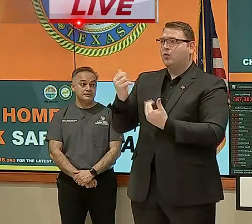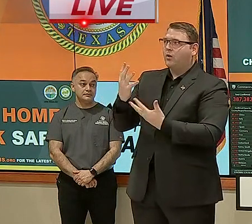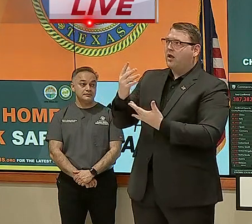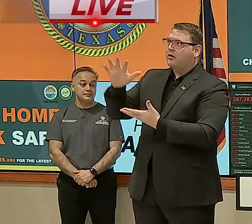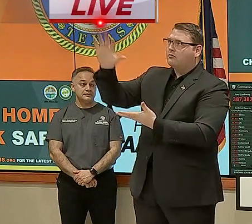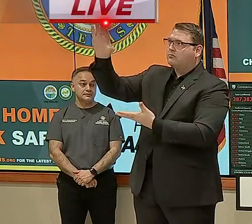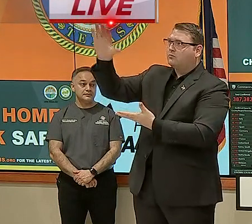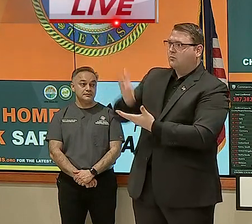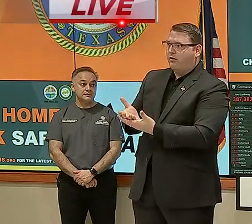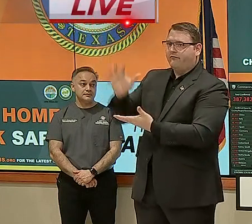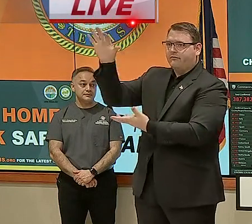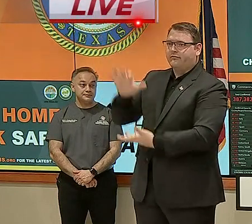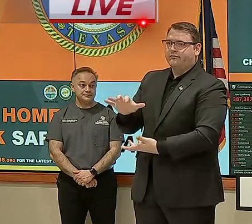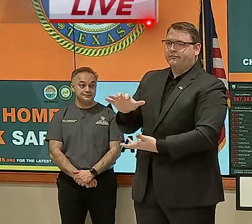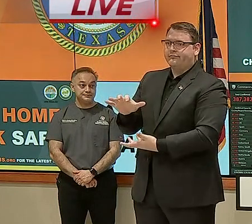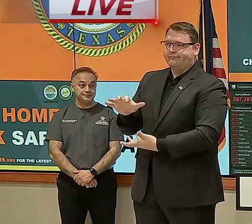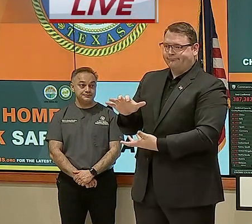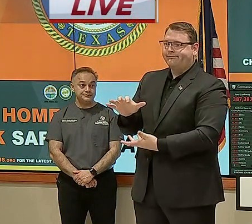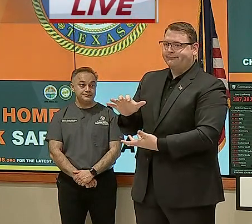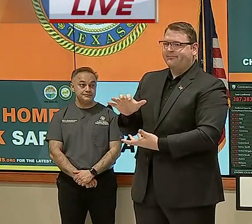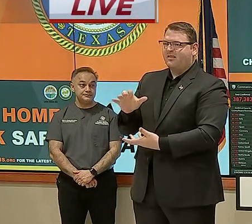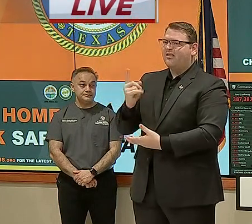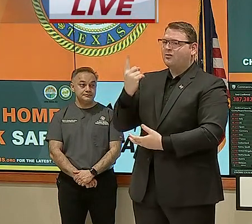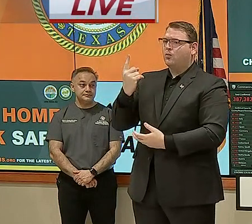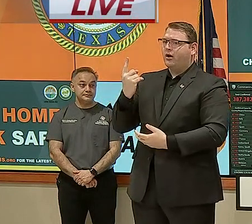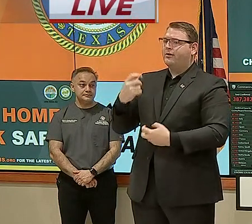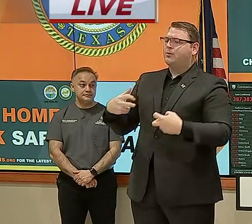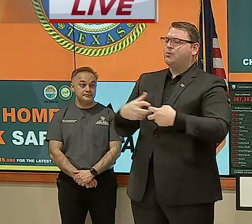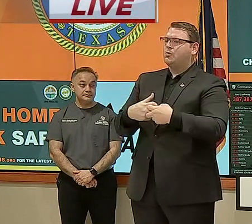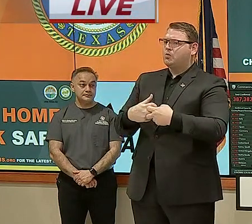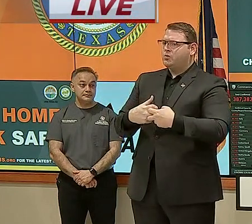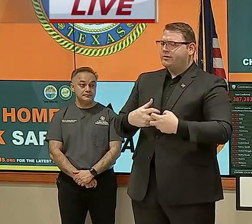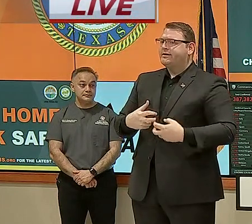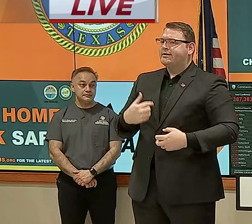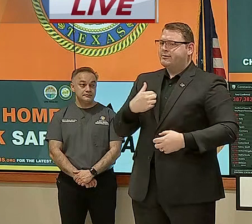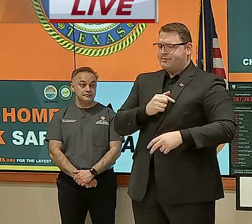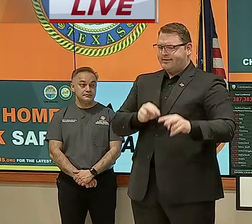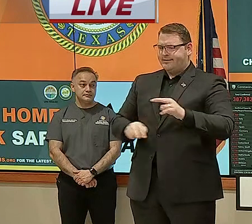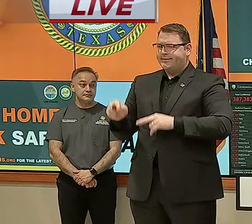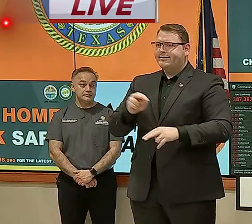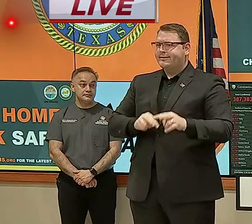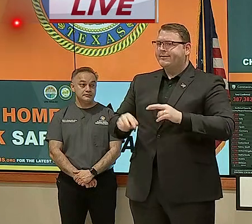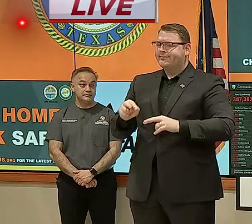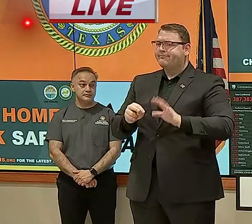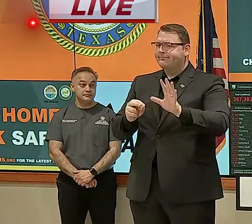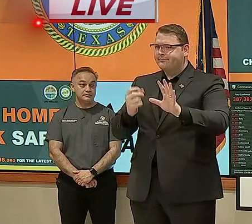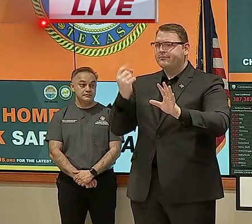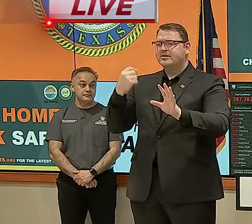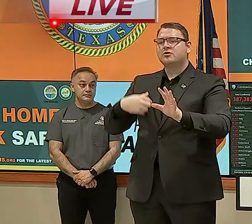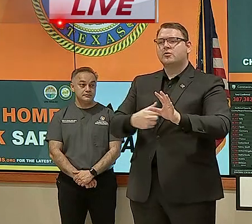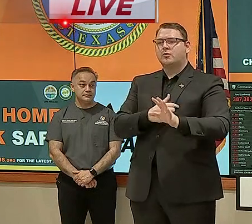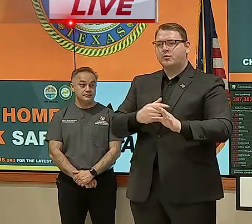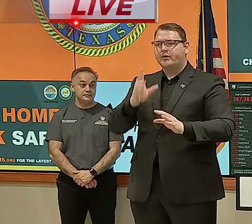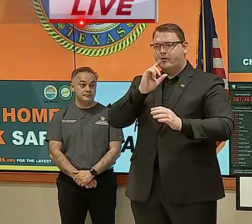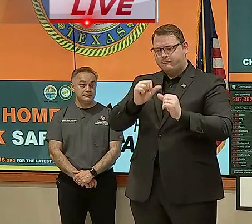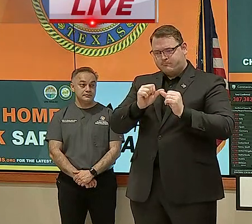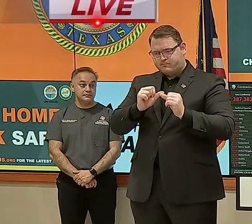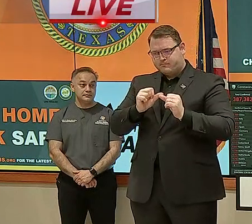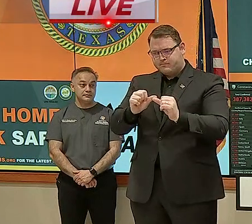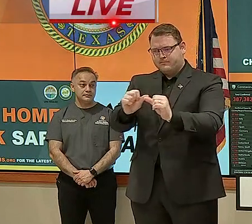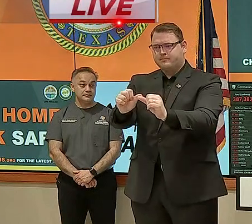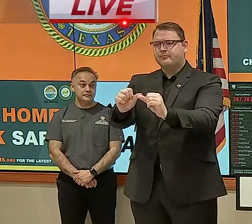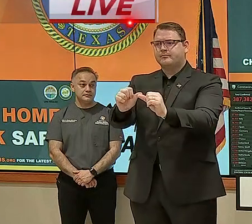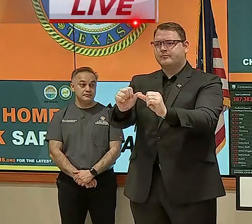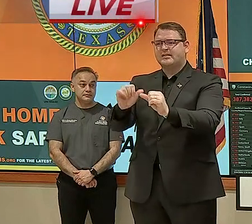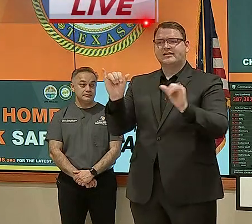have. But we are ready to continue 100% as we did yesterday, and we will. We're in